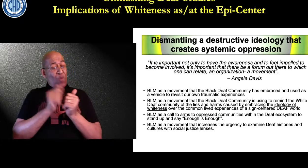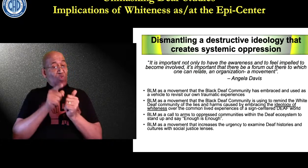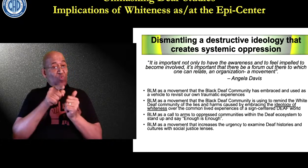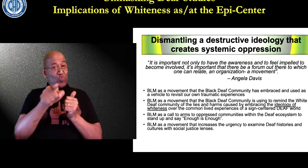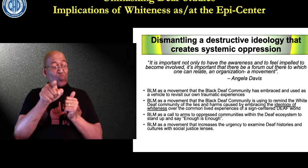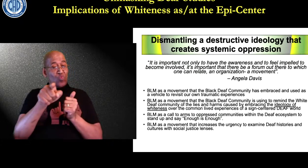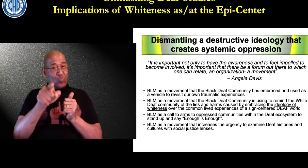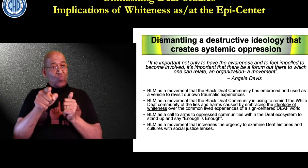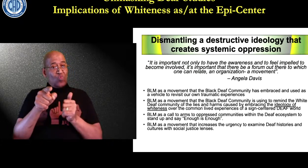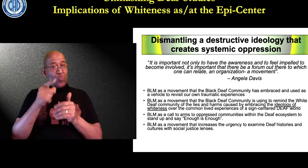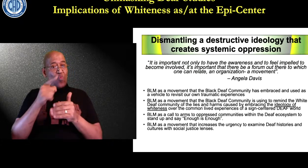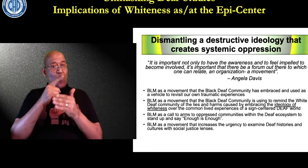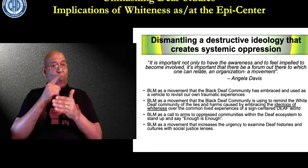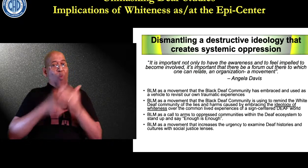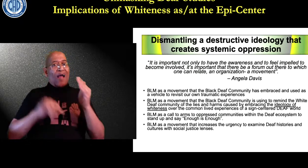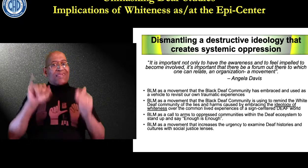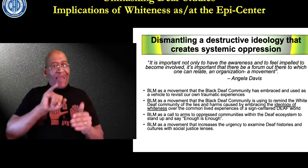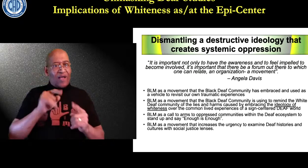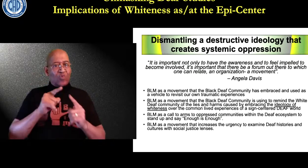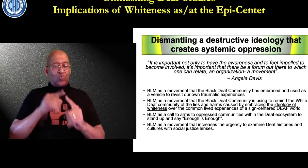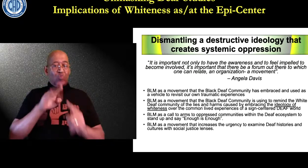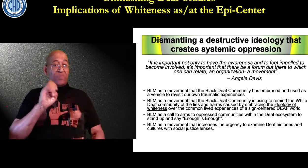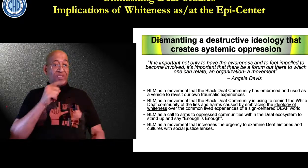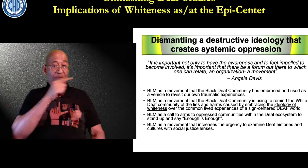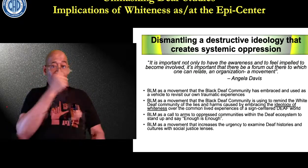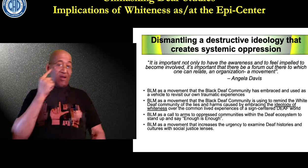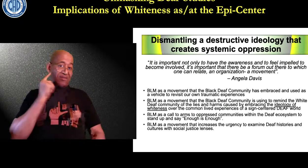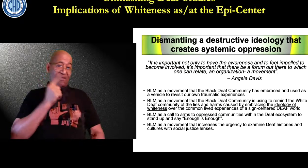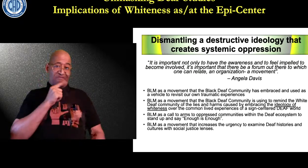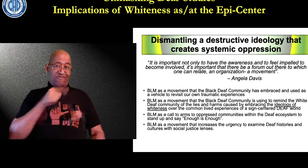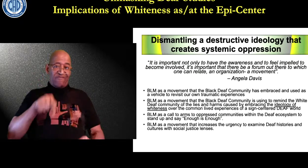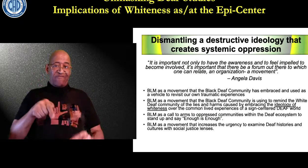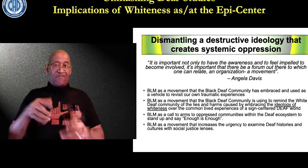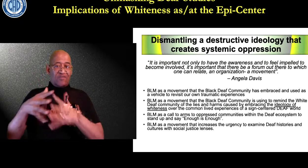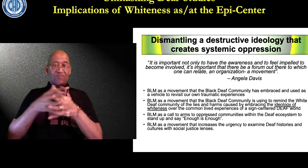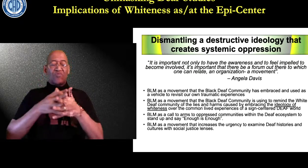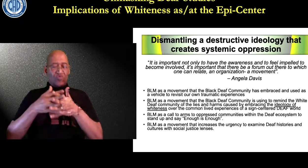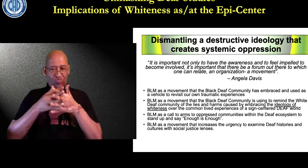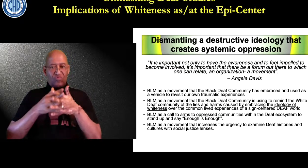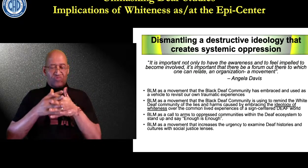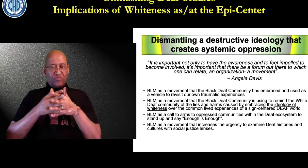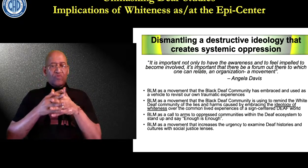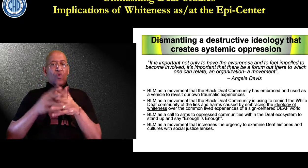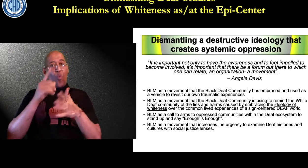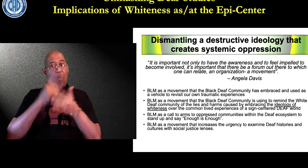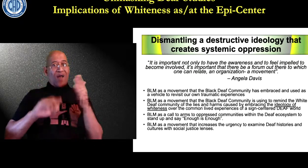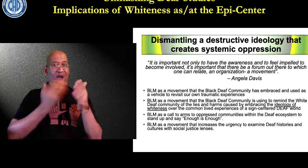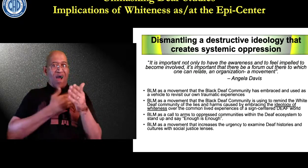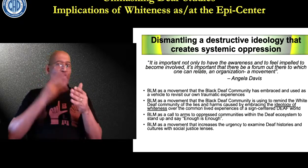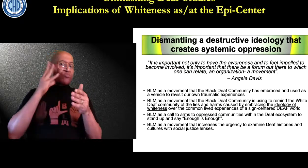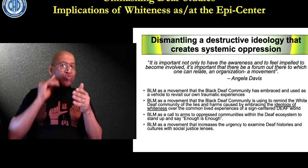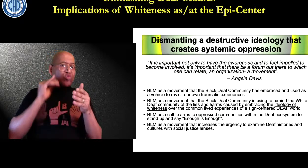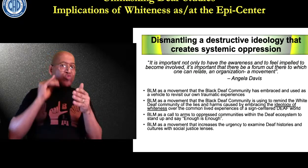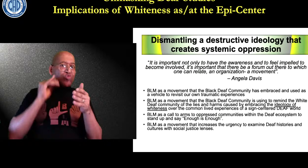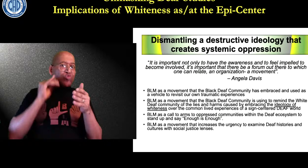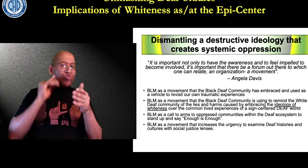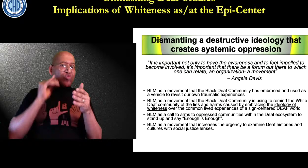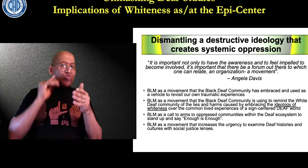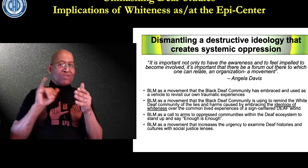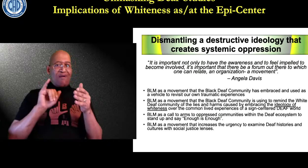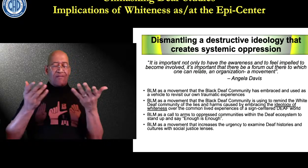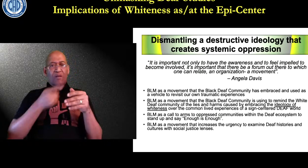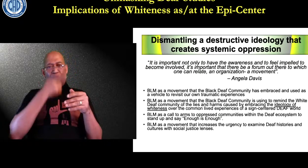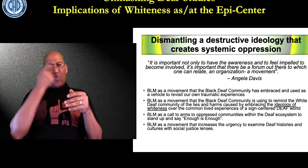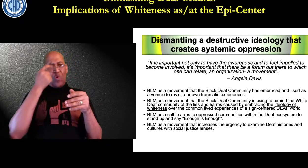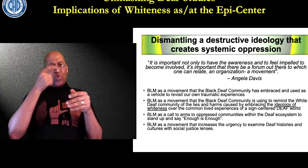The Black deaf community realizes that was an opportunity to share with you what it's like to be Black,